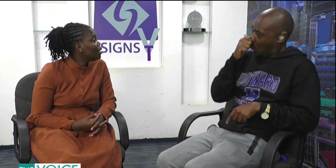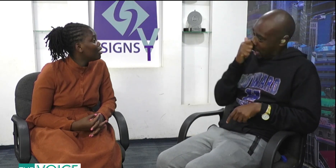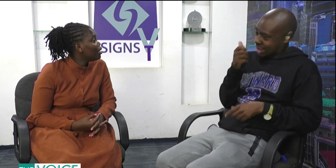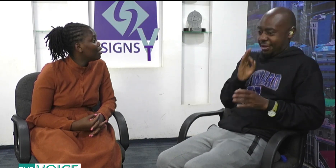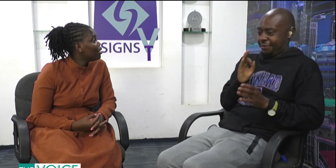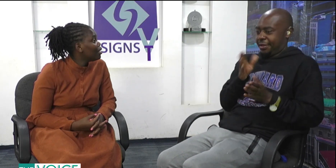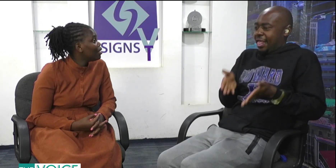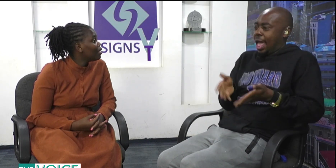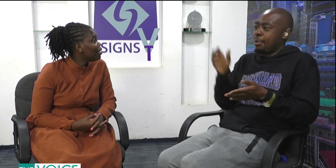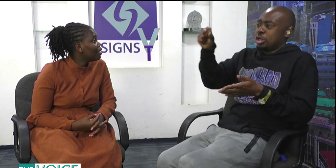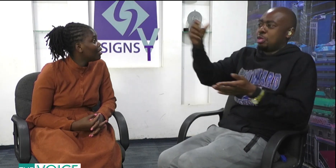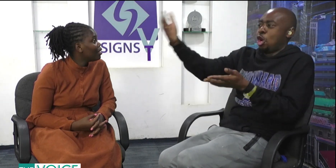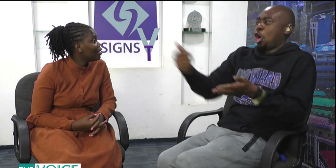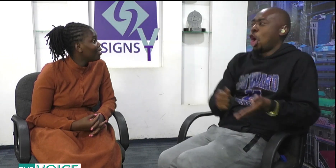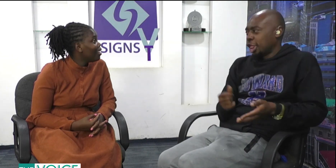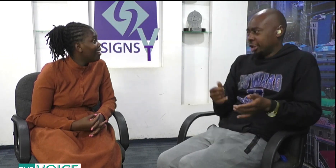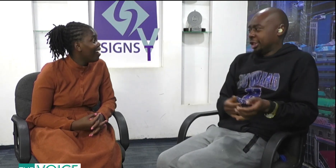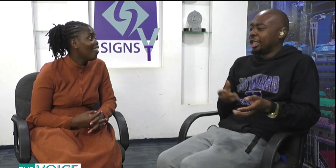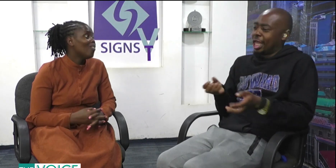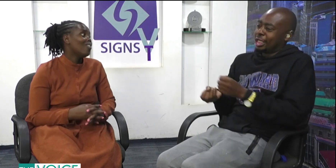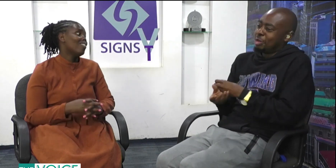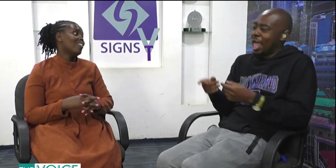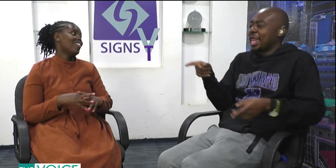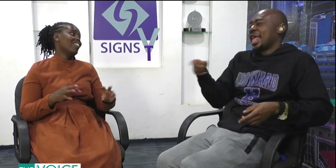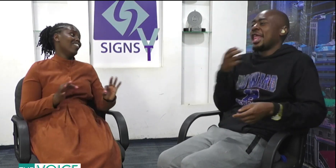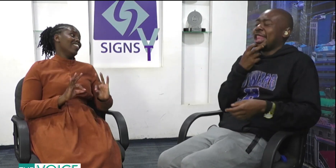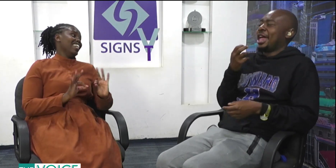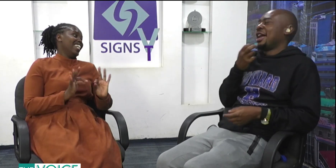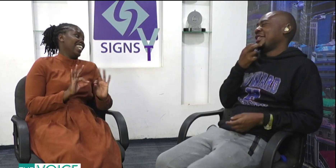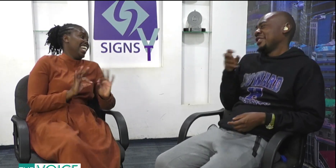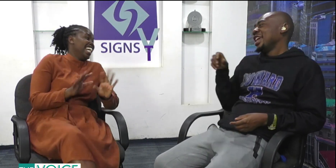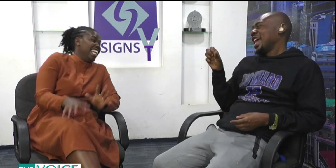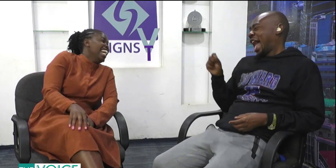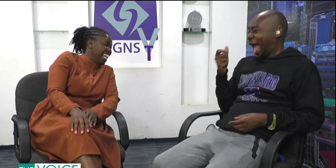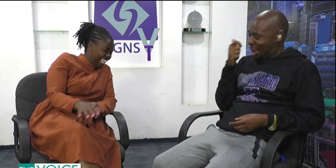me to school and bring me, and also at the same time to the hospital.